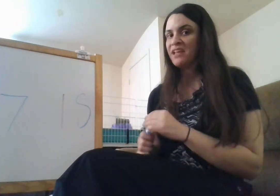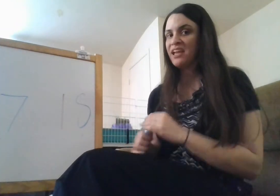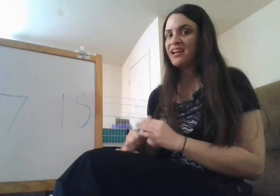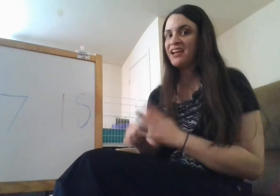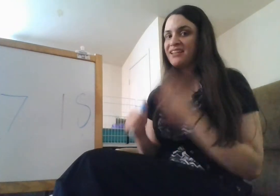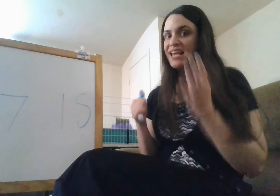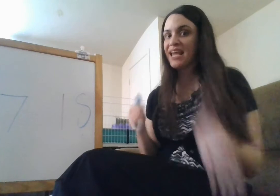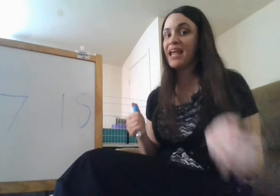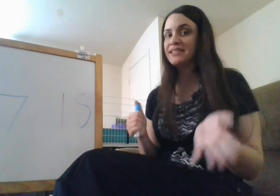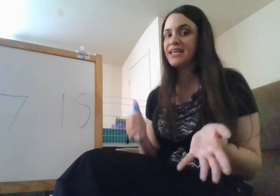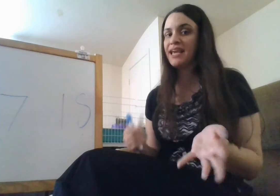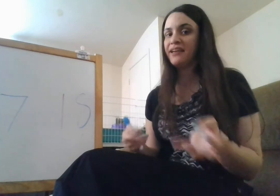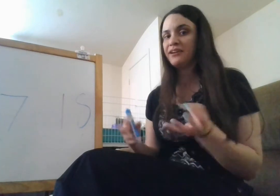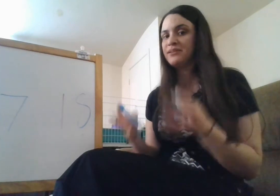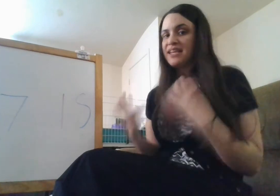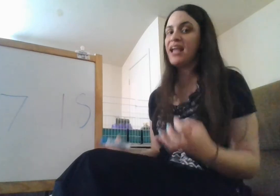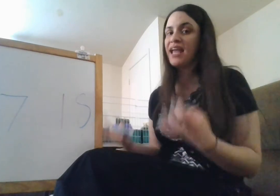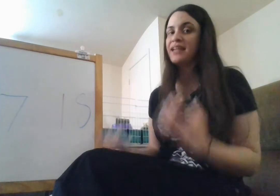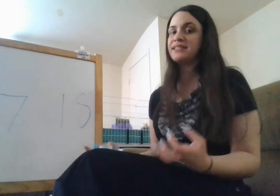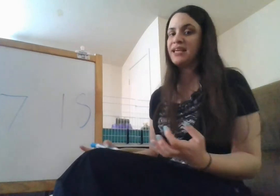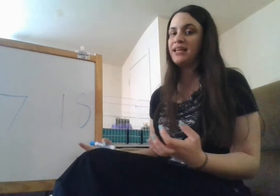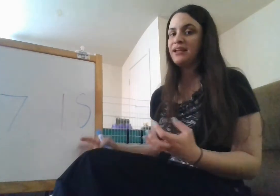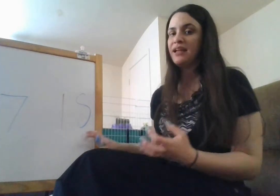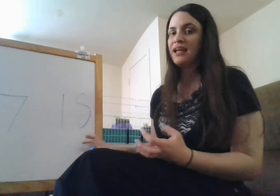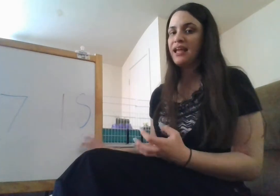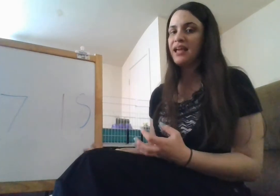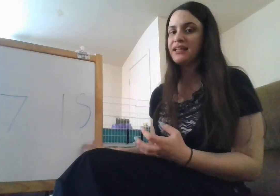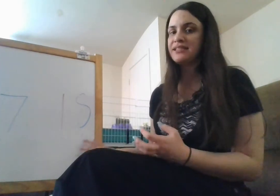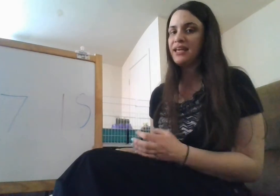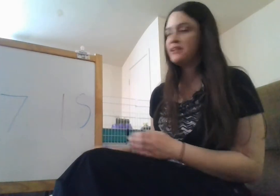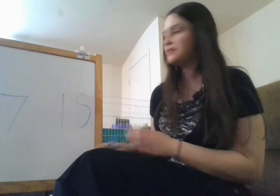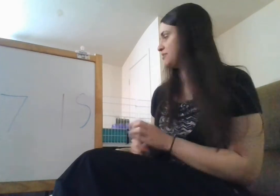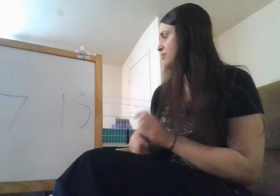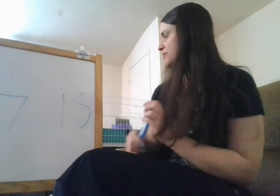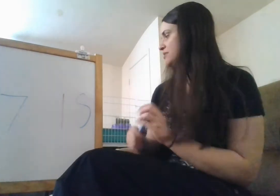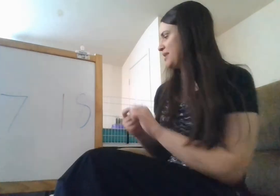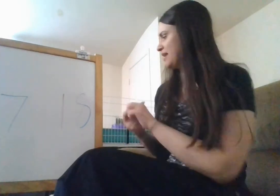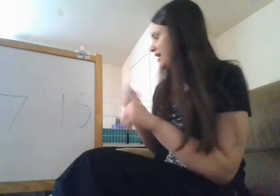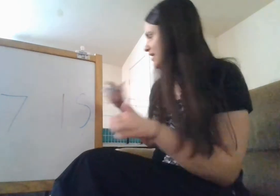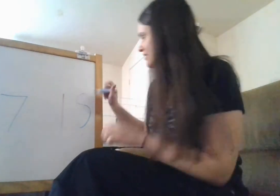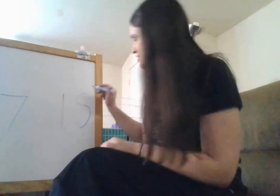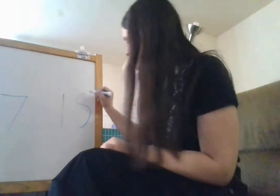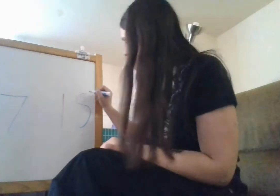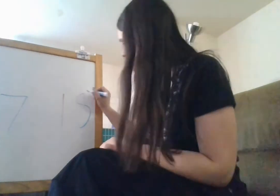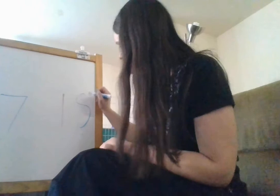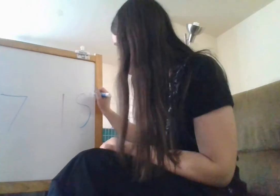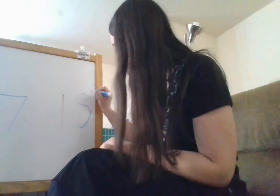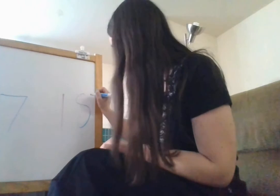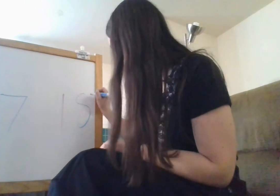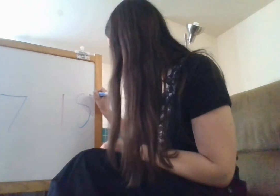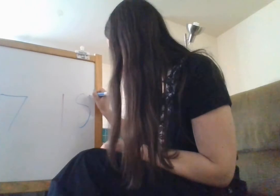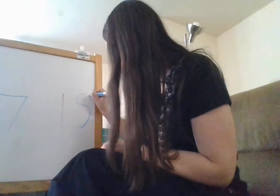It is 18. Can we say 18? 18. So one more. Ooh, that 8 is like really hard to say.